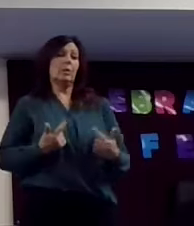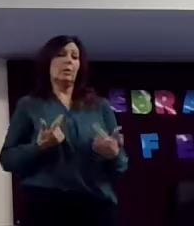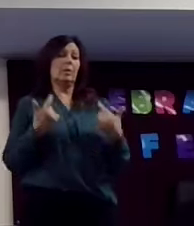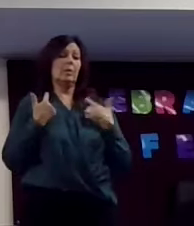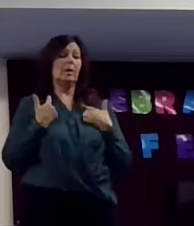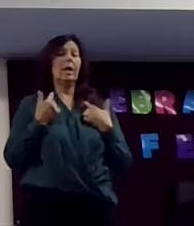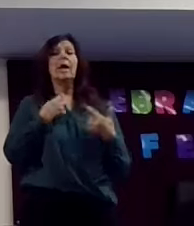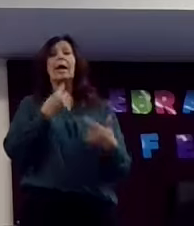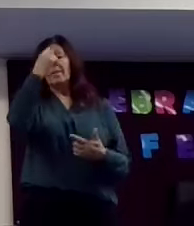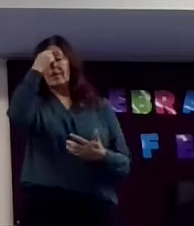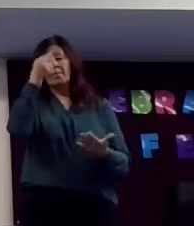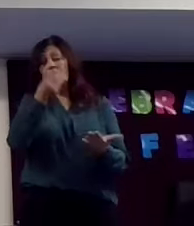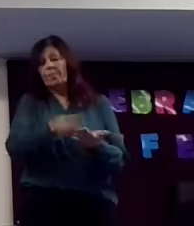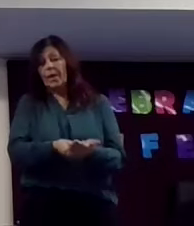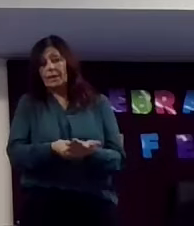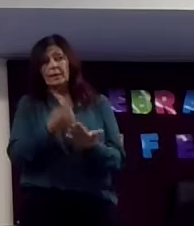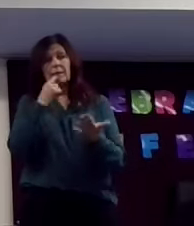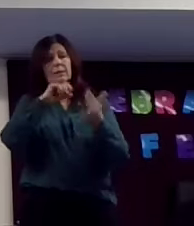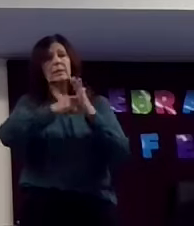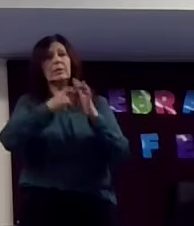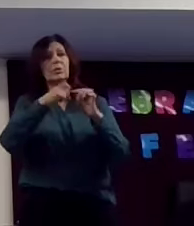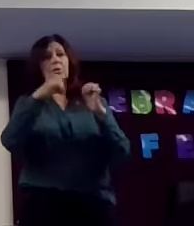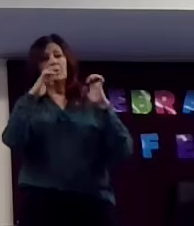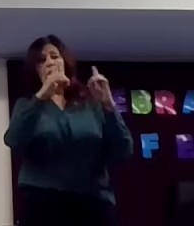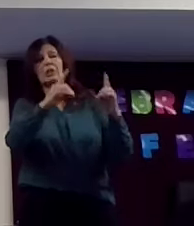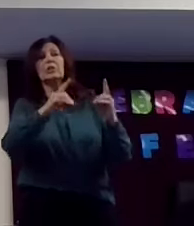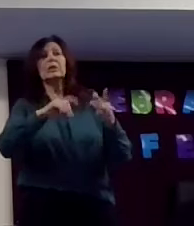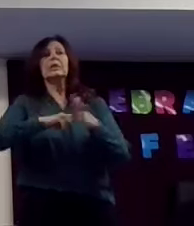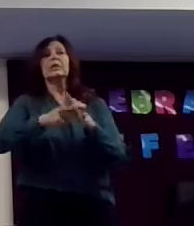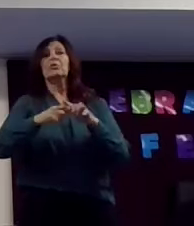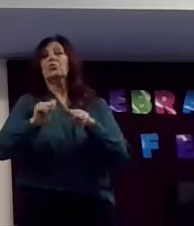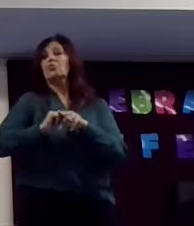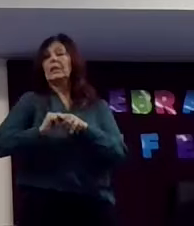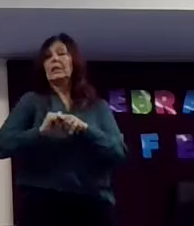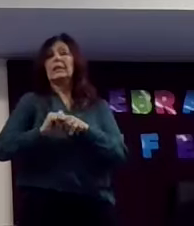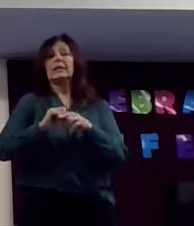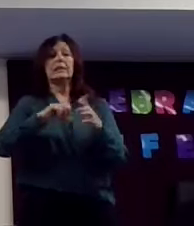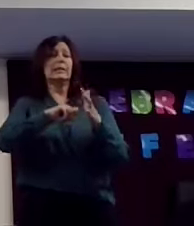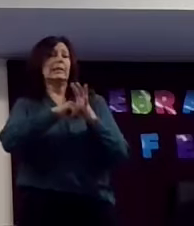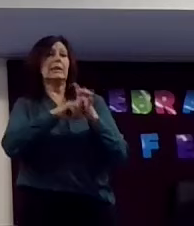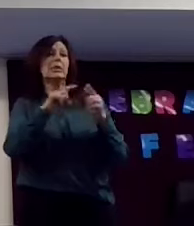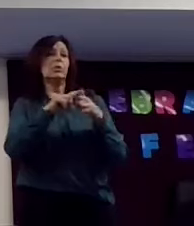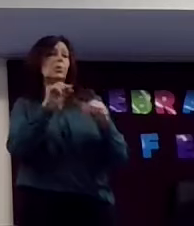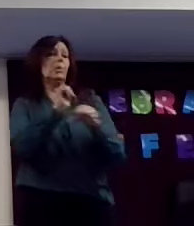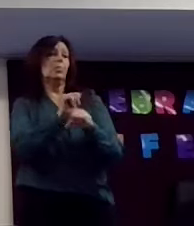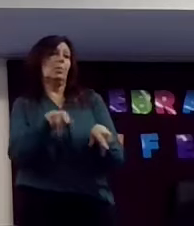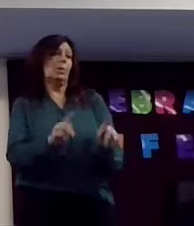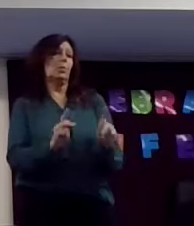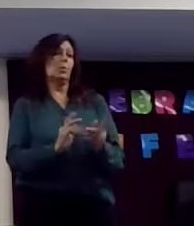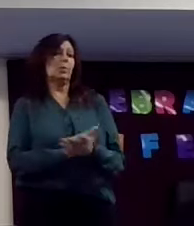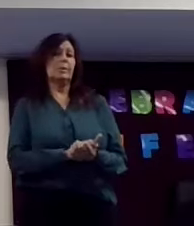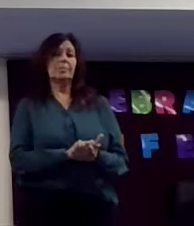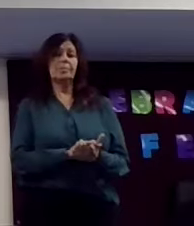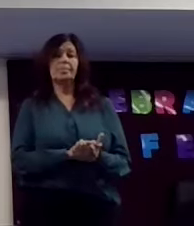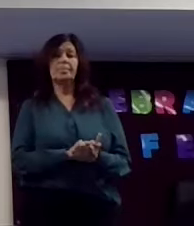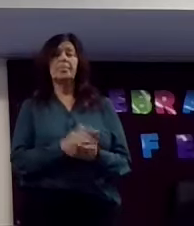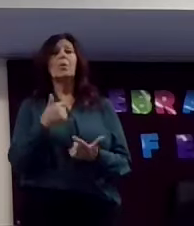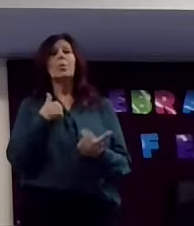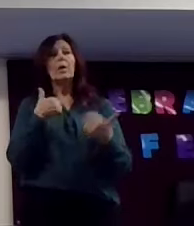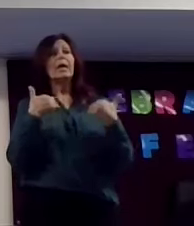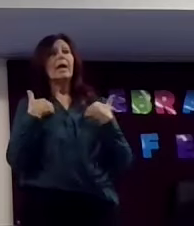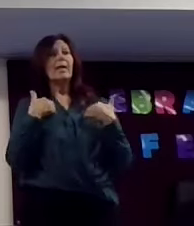living. I think funding is the key to education, it's the key to training, and it's the key to employment opportunities. And